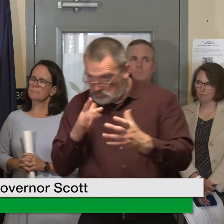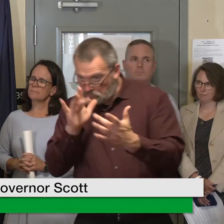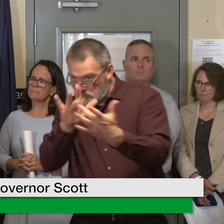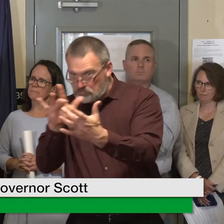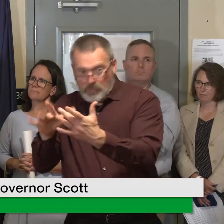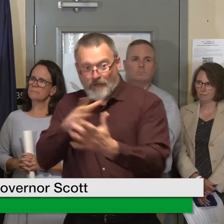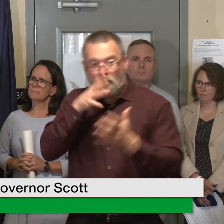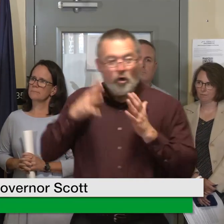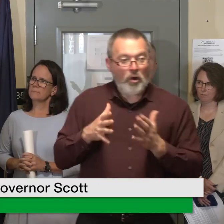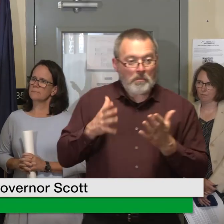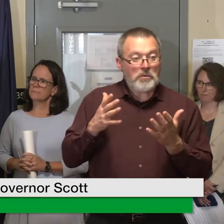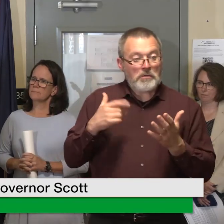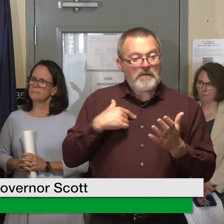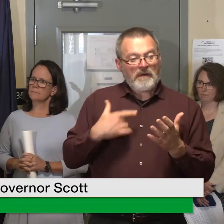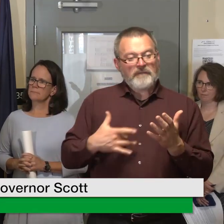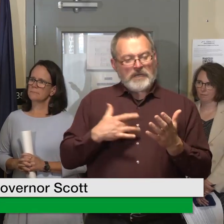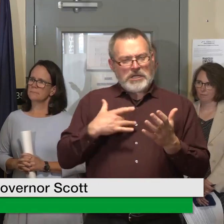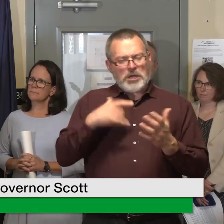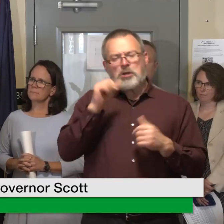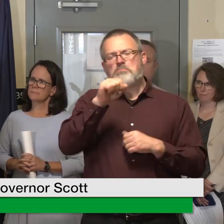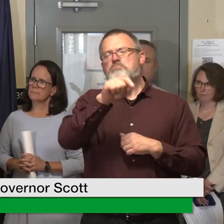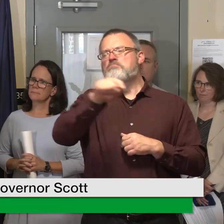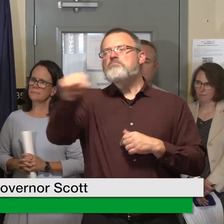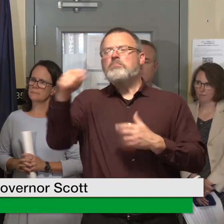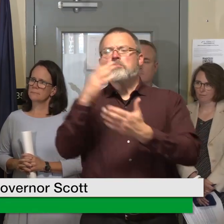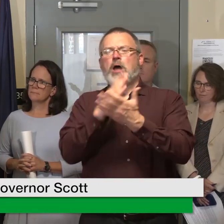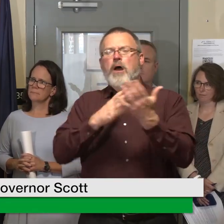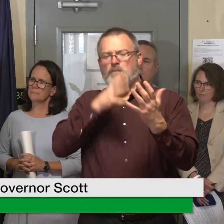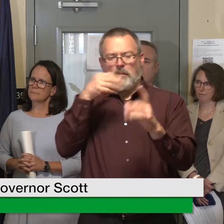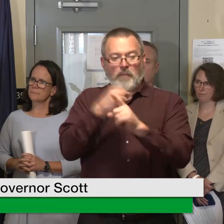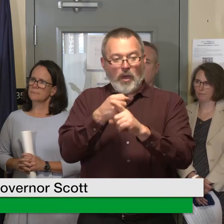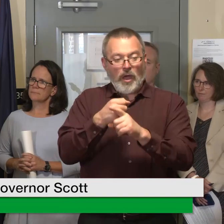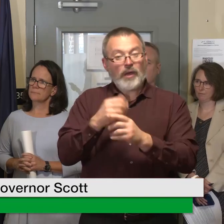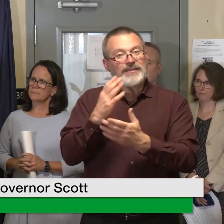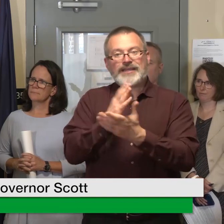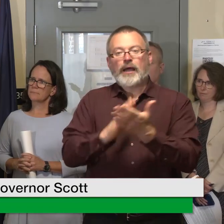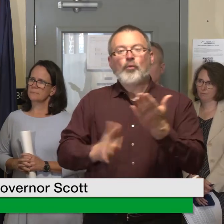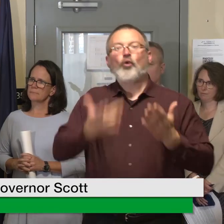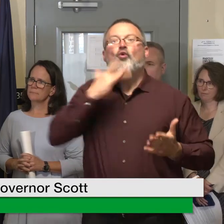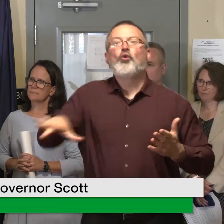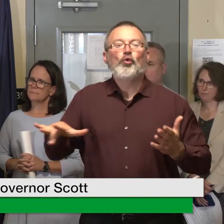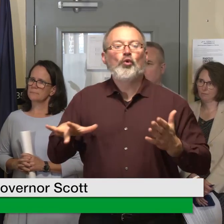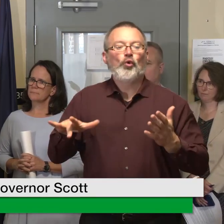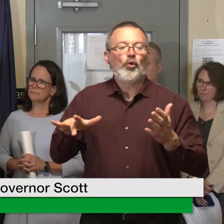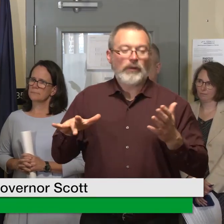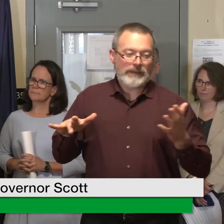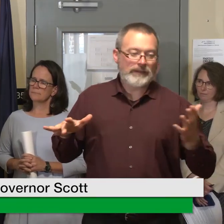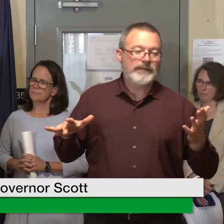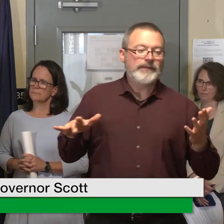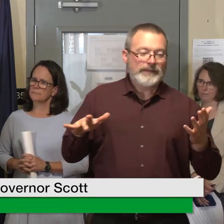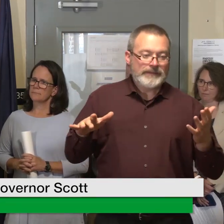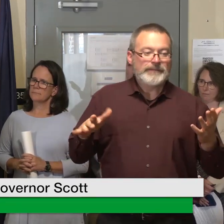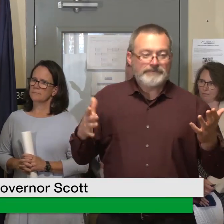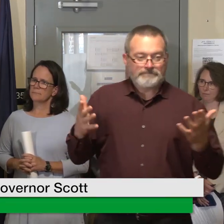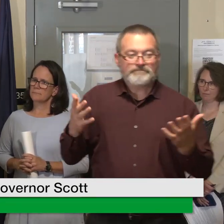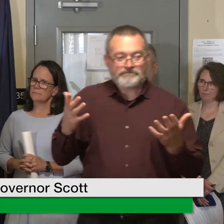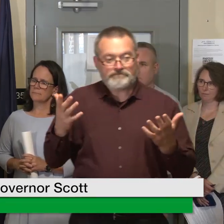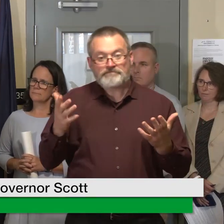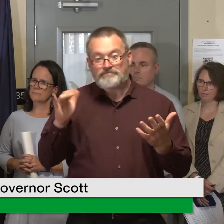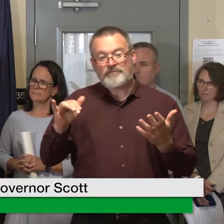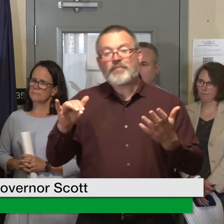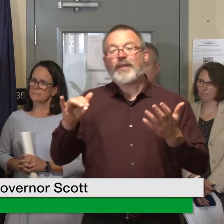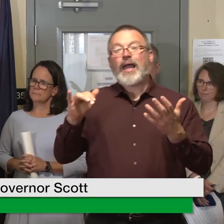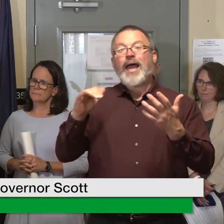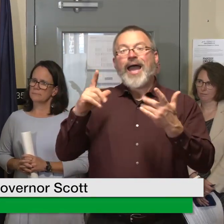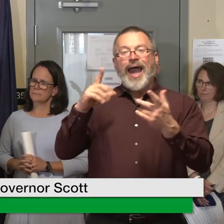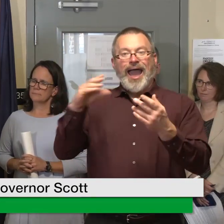that hit again. There are going to be some that were avoided this time, and then there's going to be some new ones. So that's an area. It's going to be a whole new game for